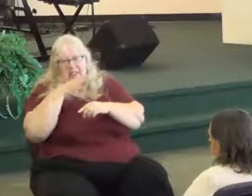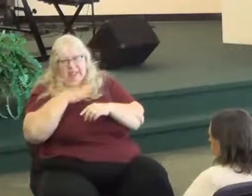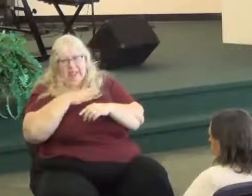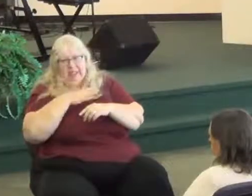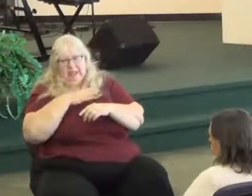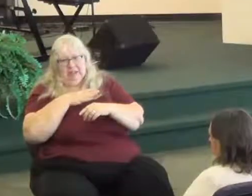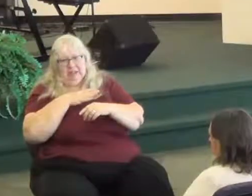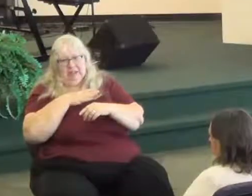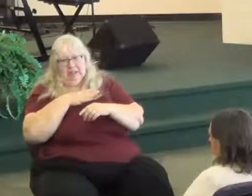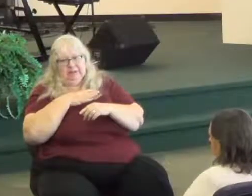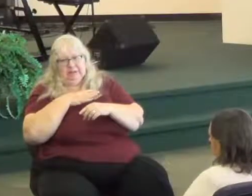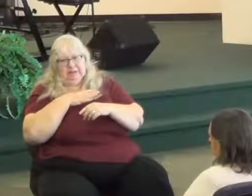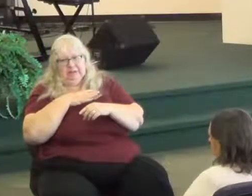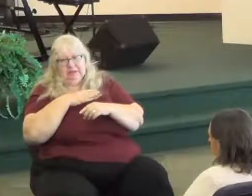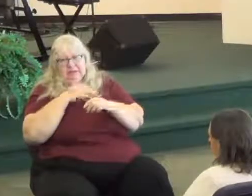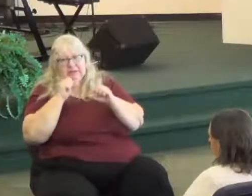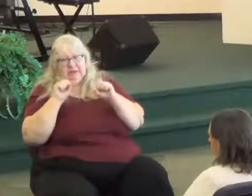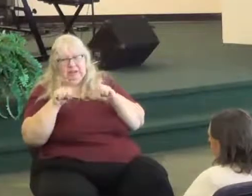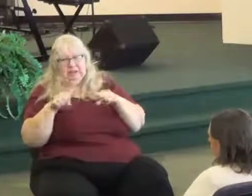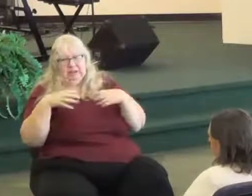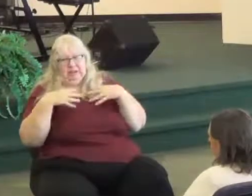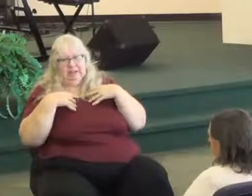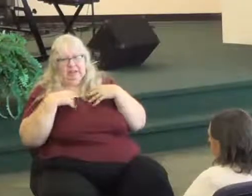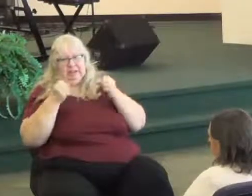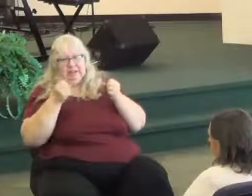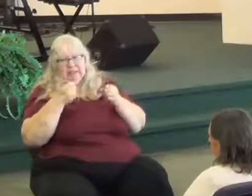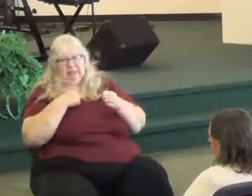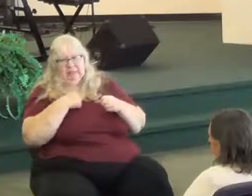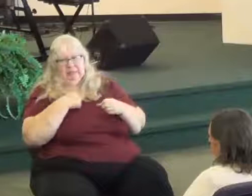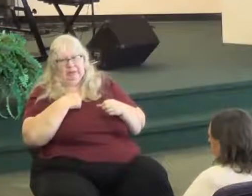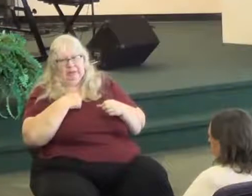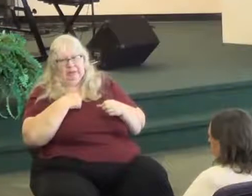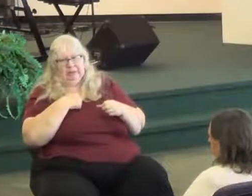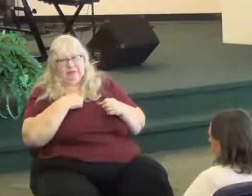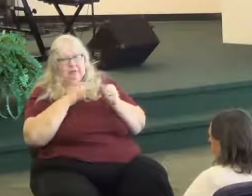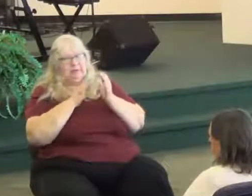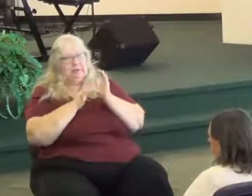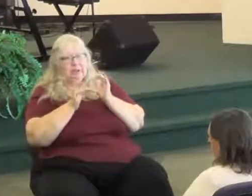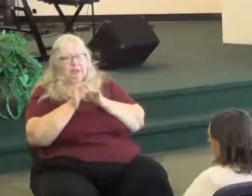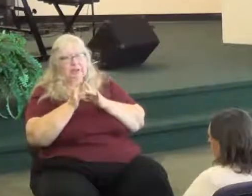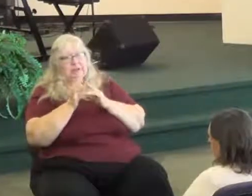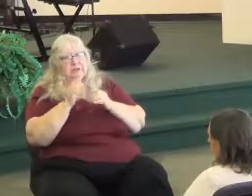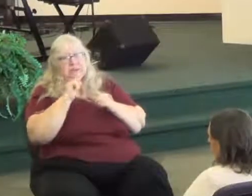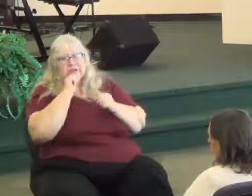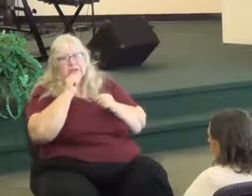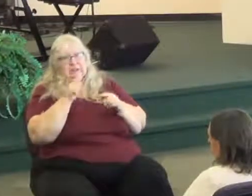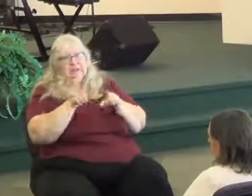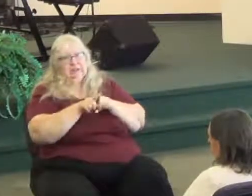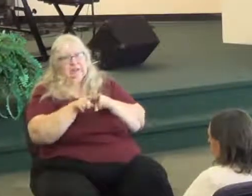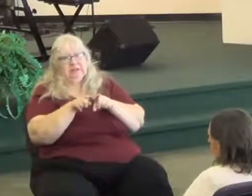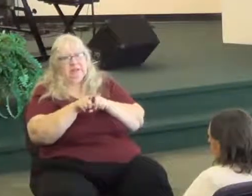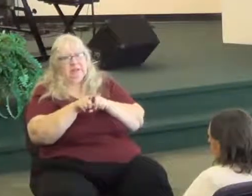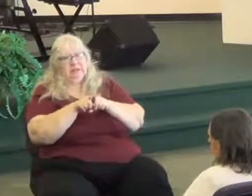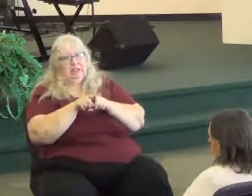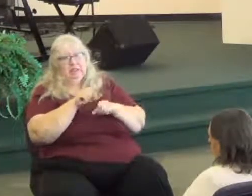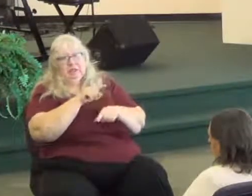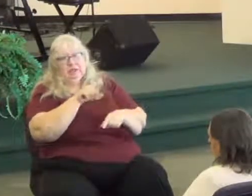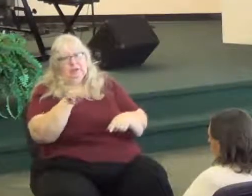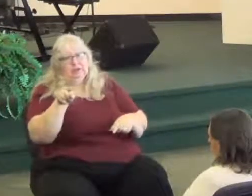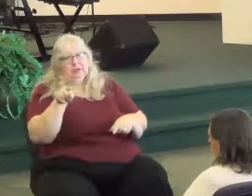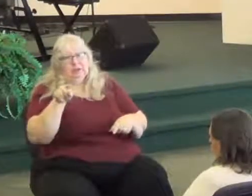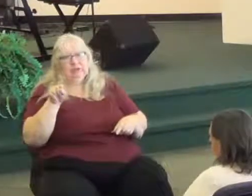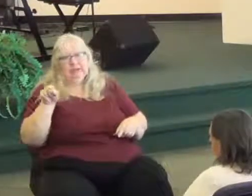See, the main application of the Gospels is Jesus is not like you. He's wholly different than you. He's